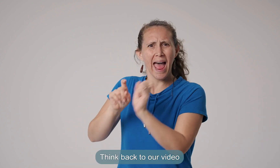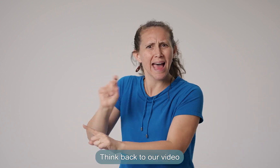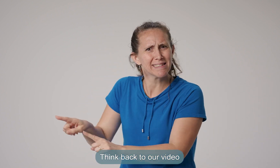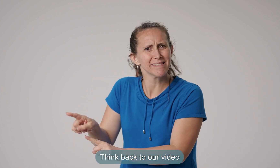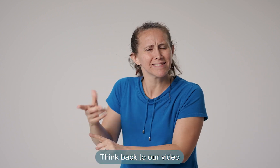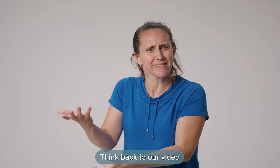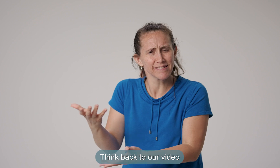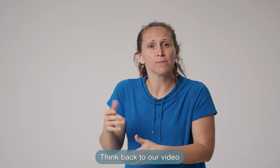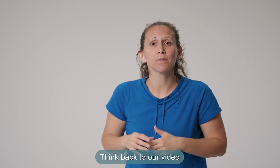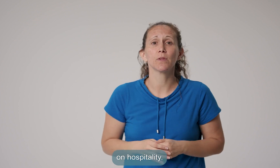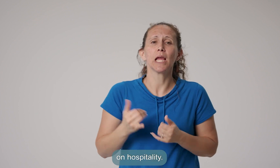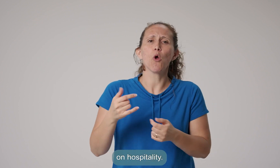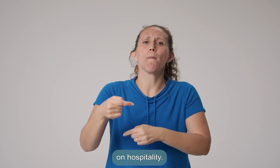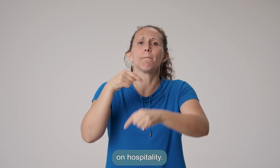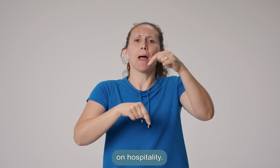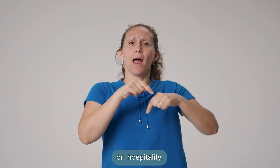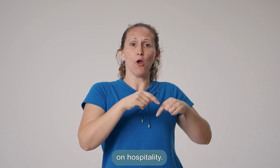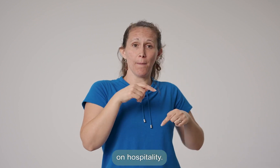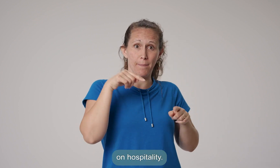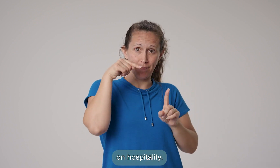Think back to our video on hospitality.